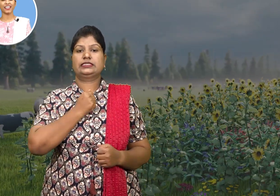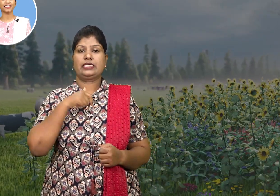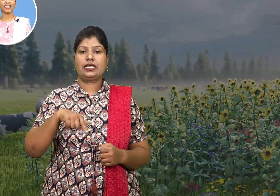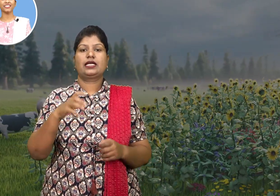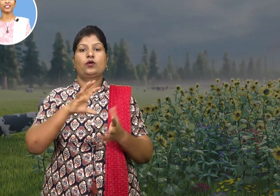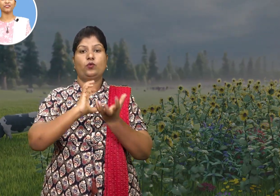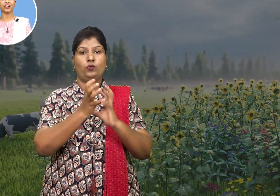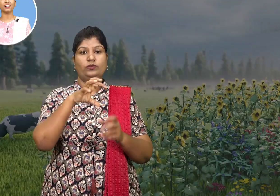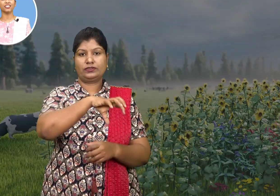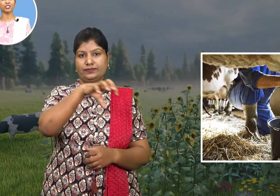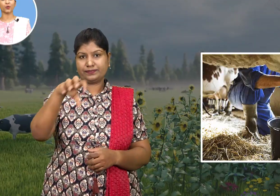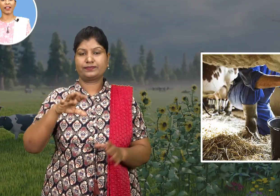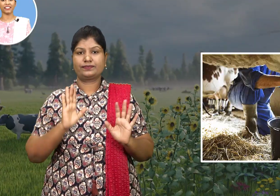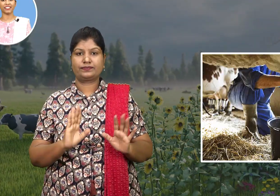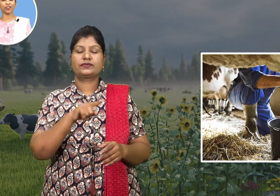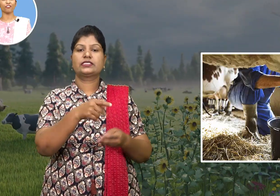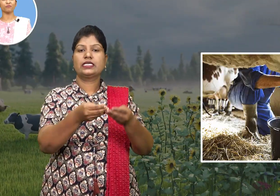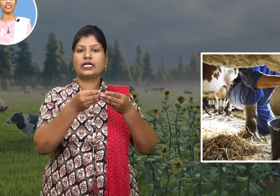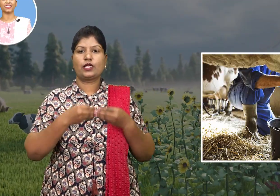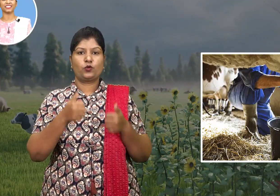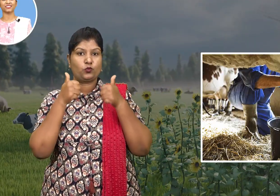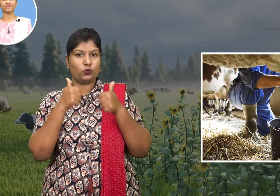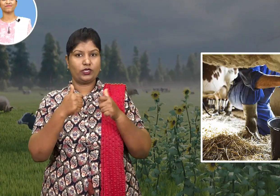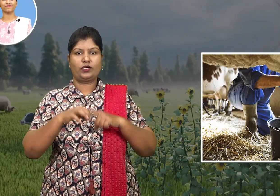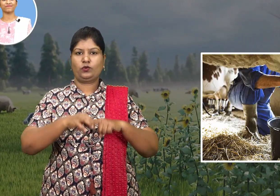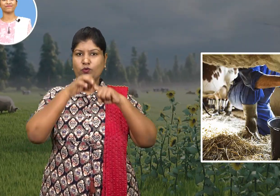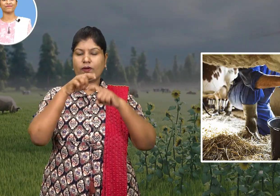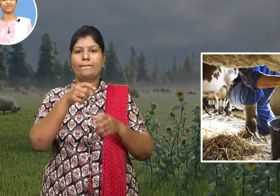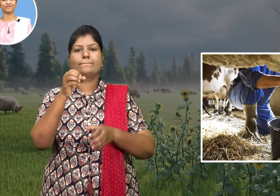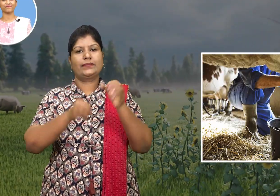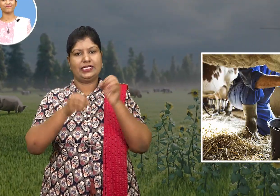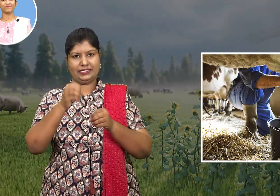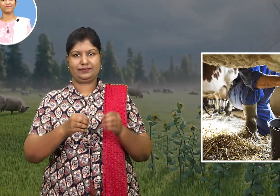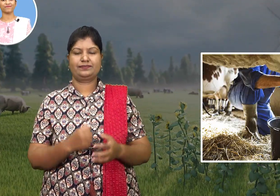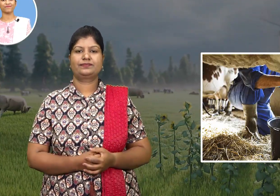country that give a good quantity of milk.